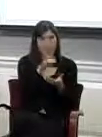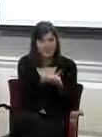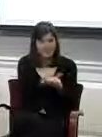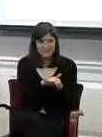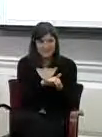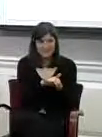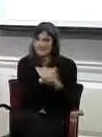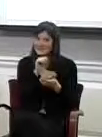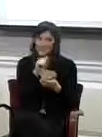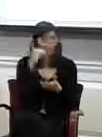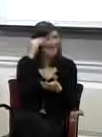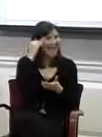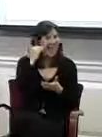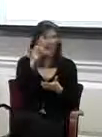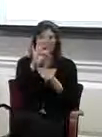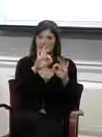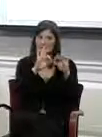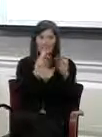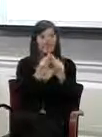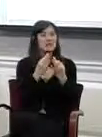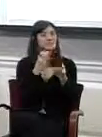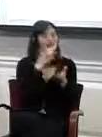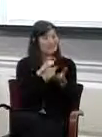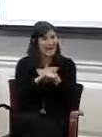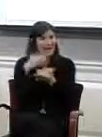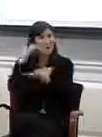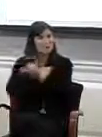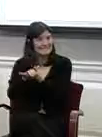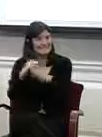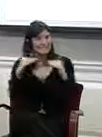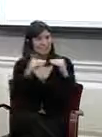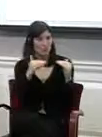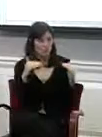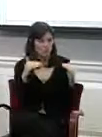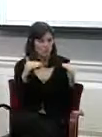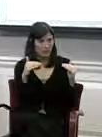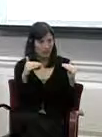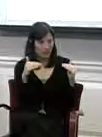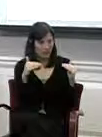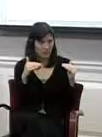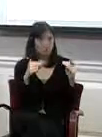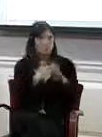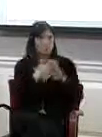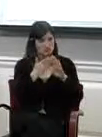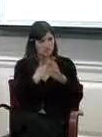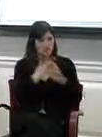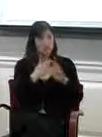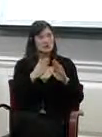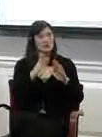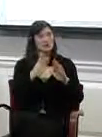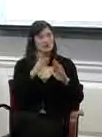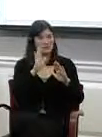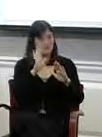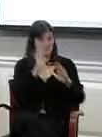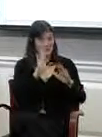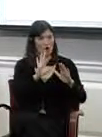head of the family. Spouses are equal partners, jointly running the matrimonial union with equal decision-making.